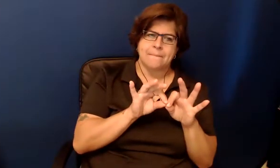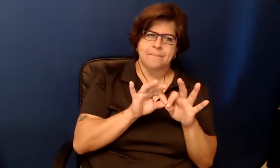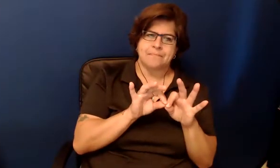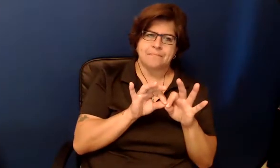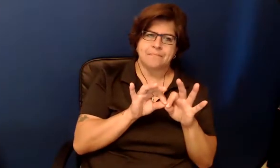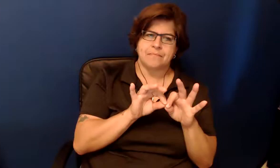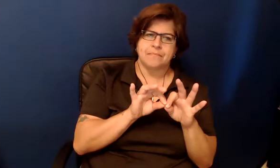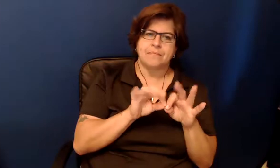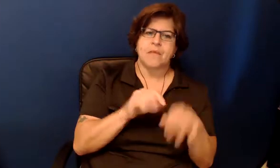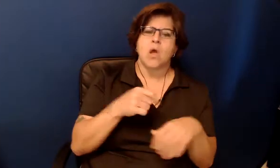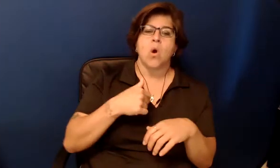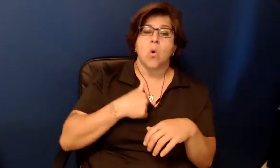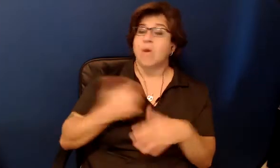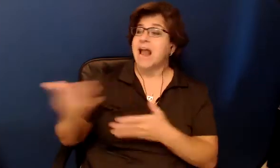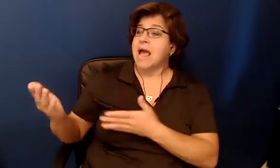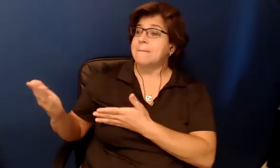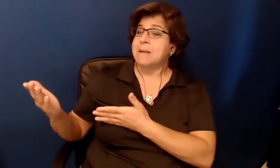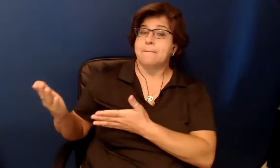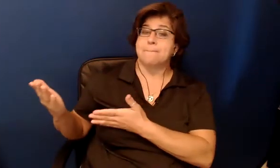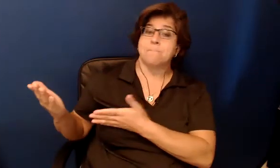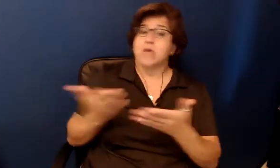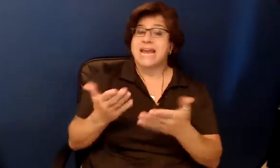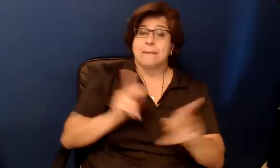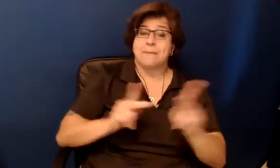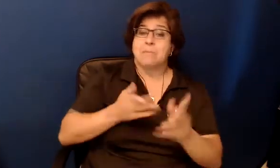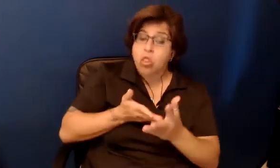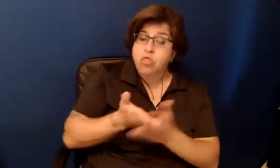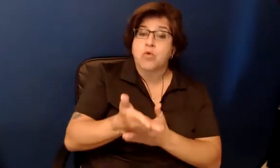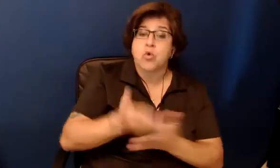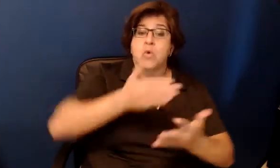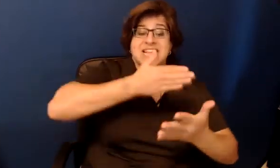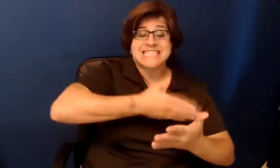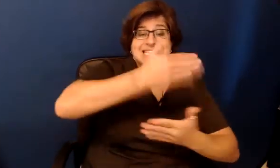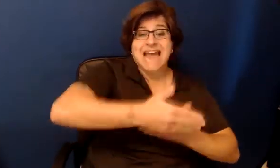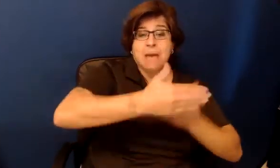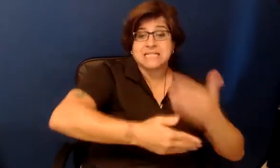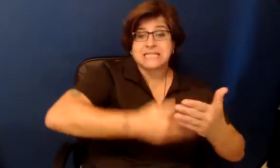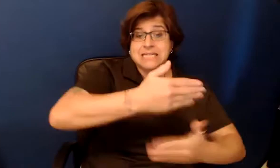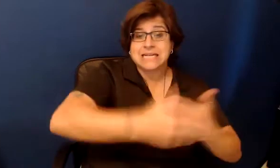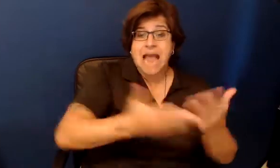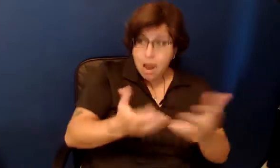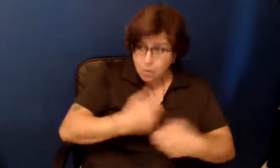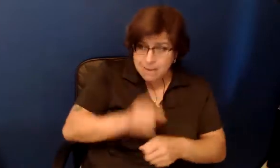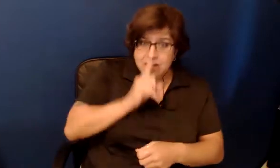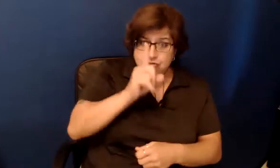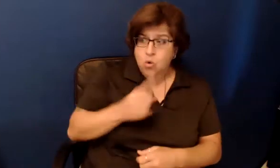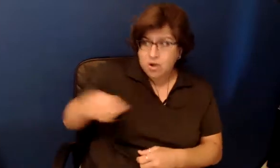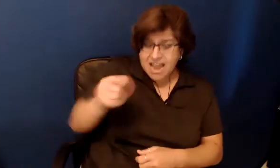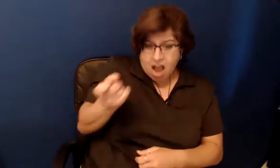here, okay? When I'm taking people through these steps, I want them to make sure they understand what they're doing here. Because